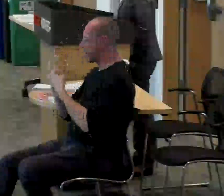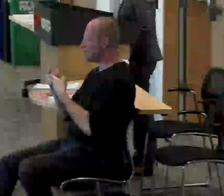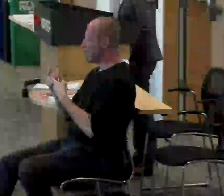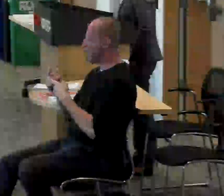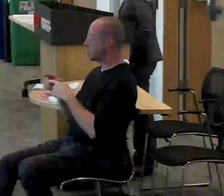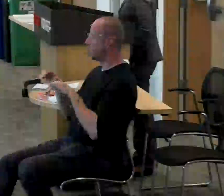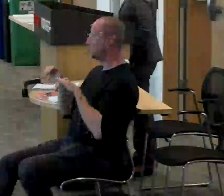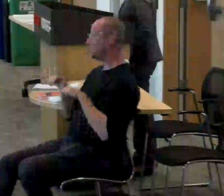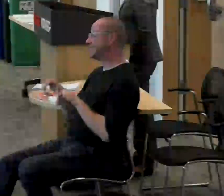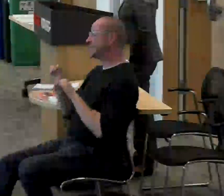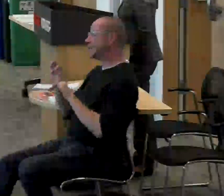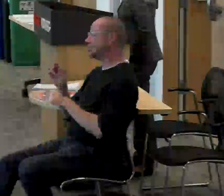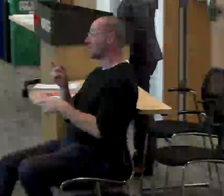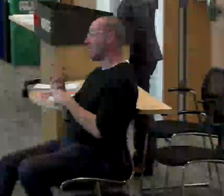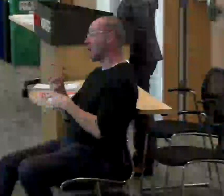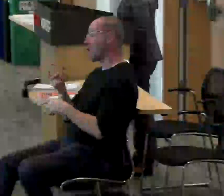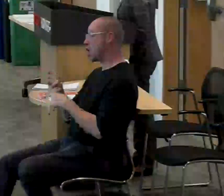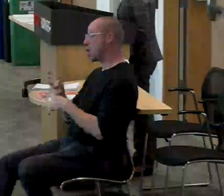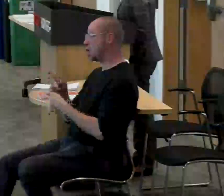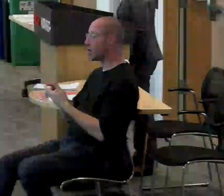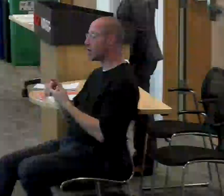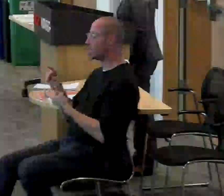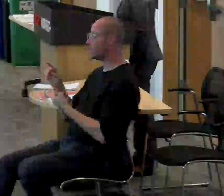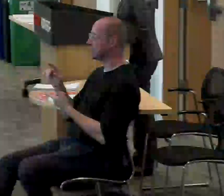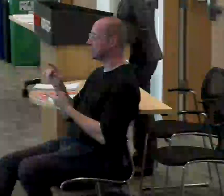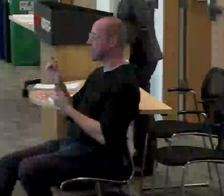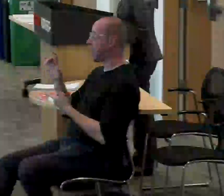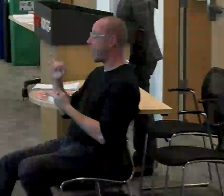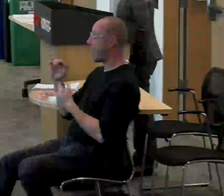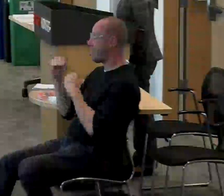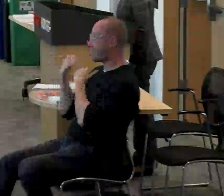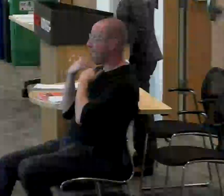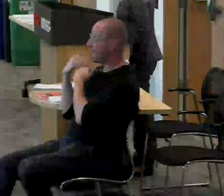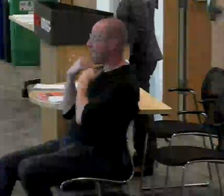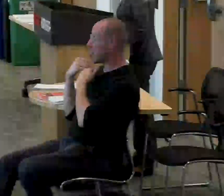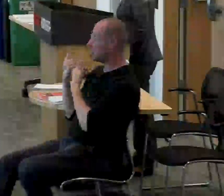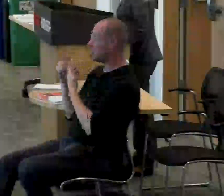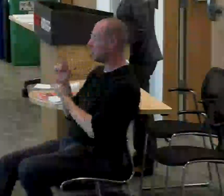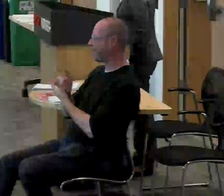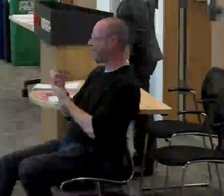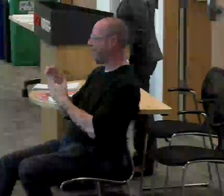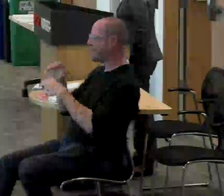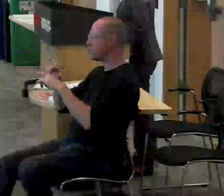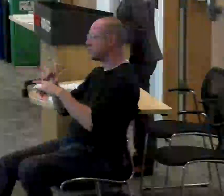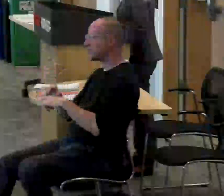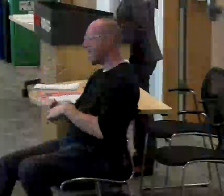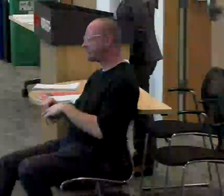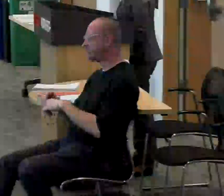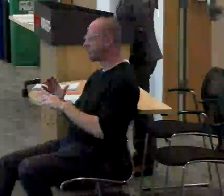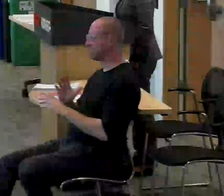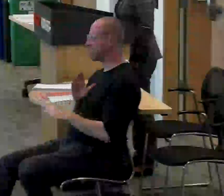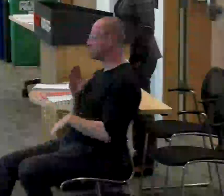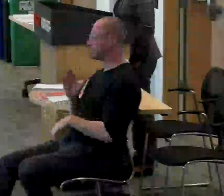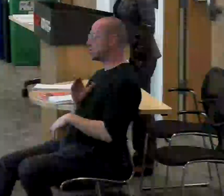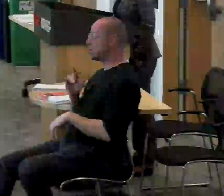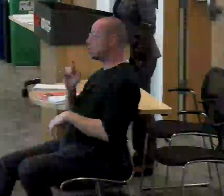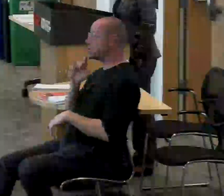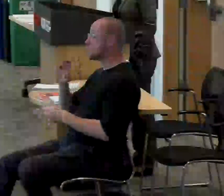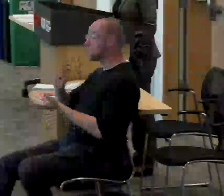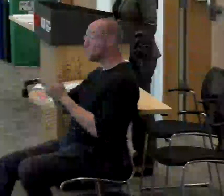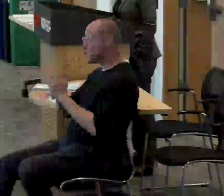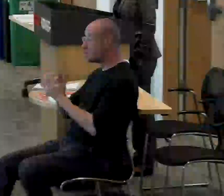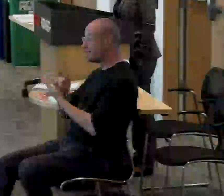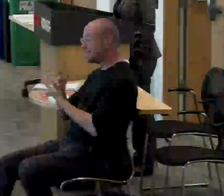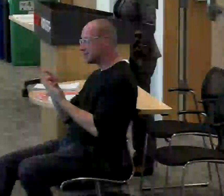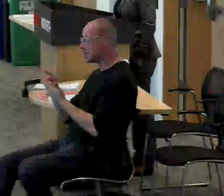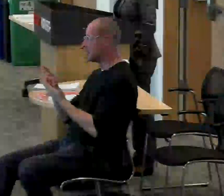fancy fiduciary terms, all of that means is you do what you say and my money's protected and invested properly. And we have the